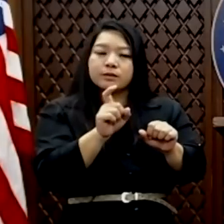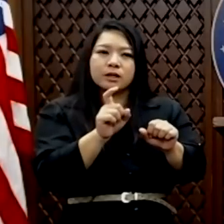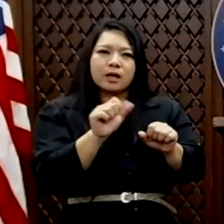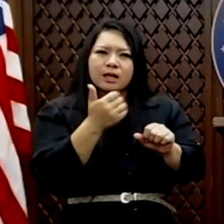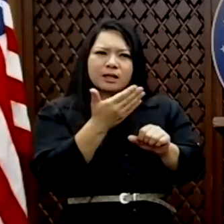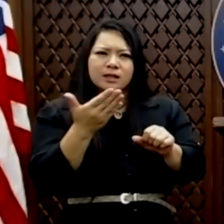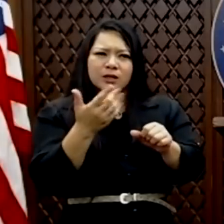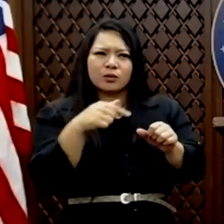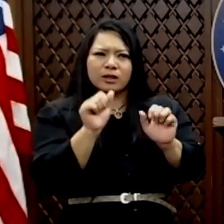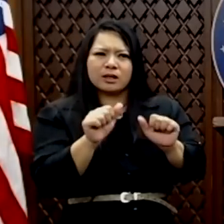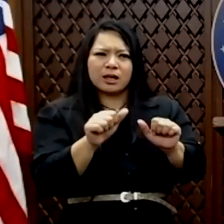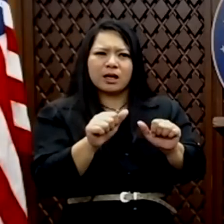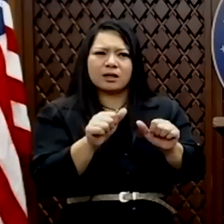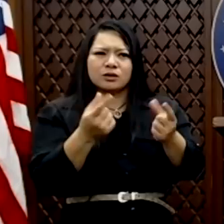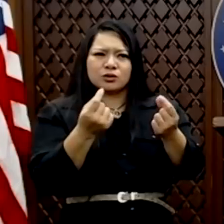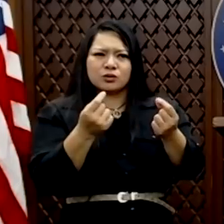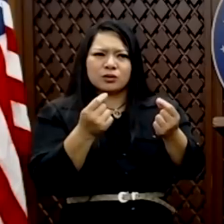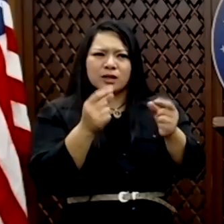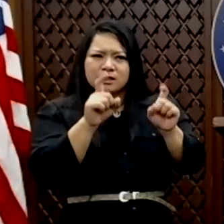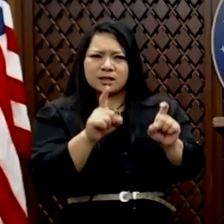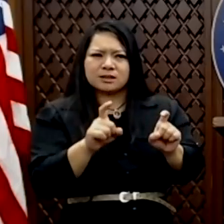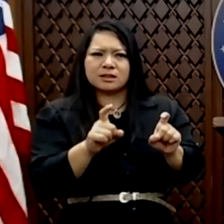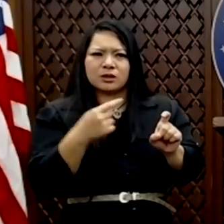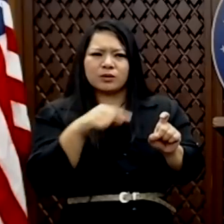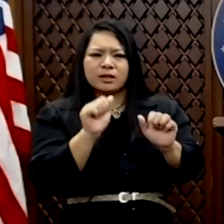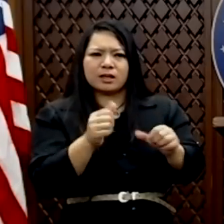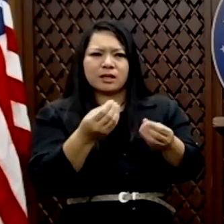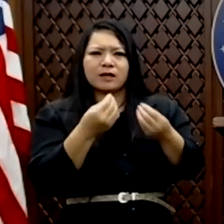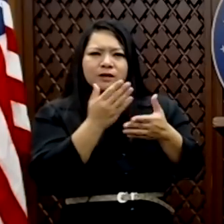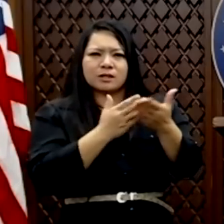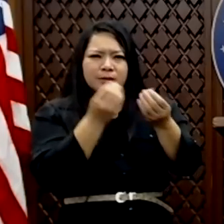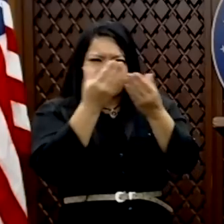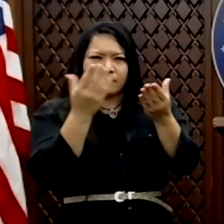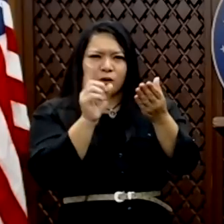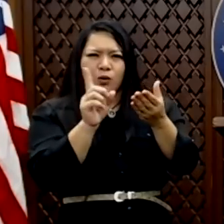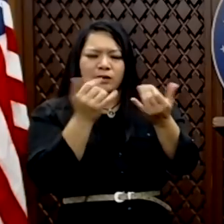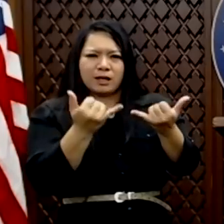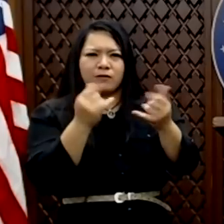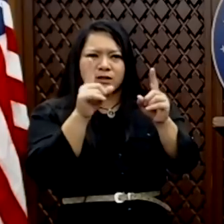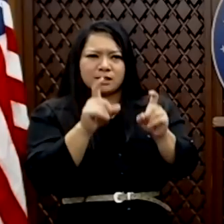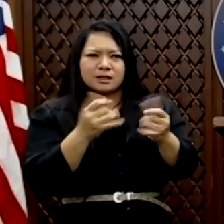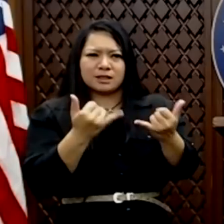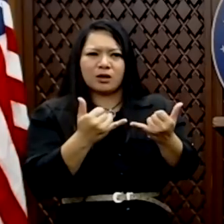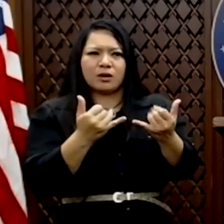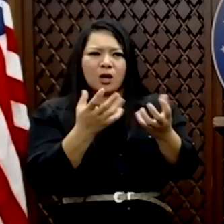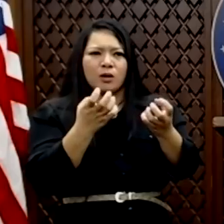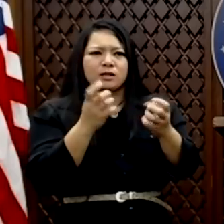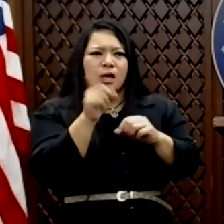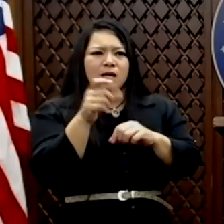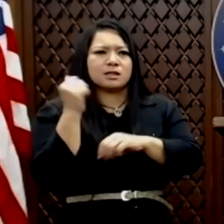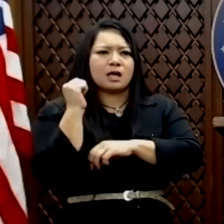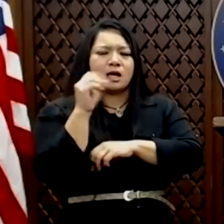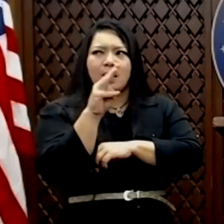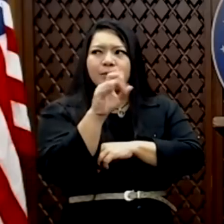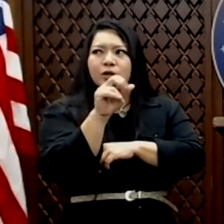that we can do testing-wise, and can you give us an update on where we are in testing? And then I wanted to ask the Admiral if